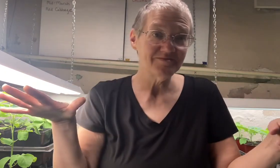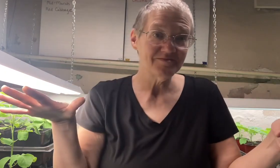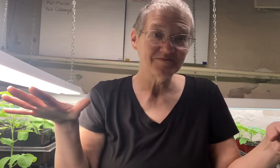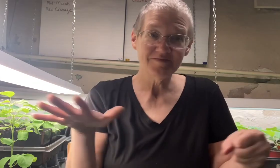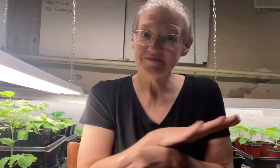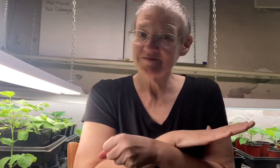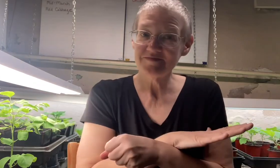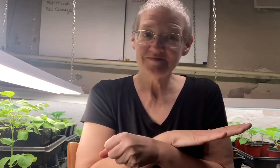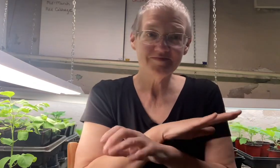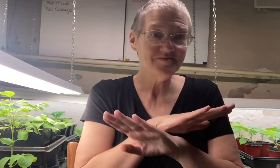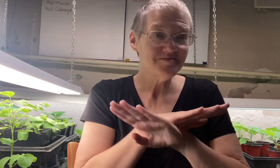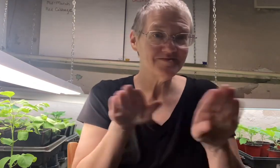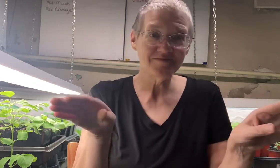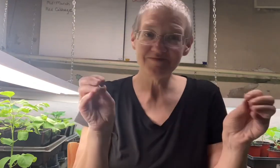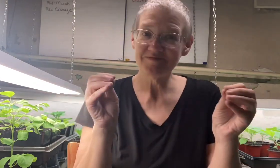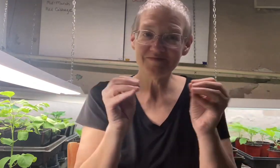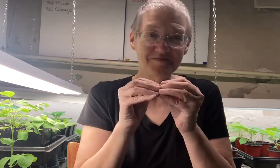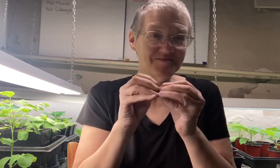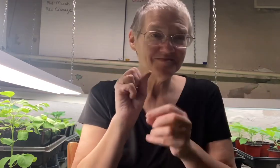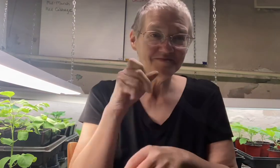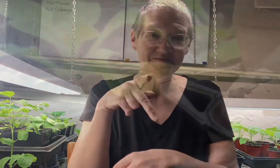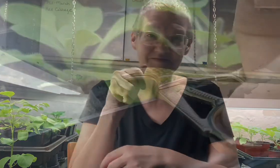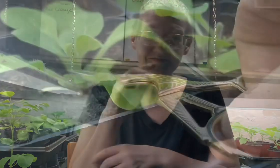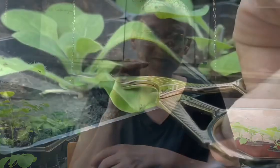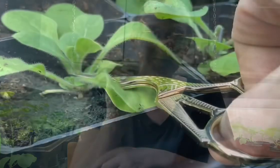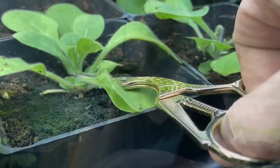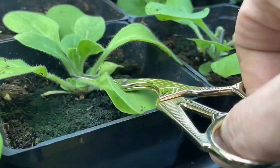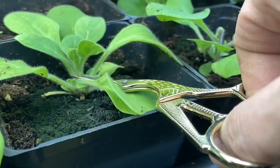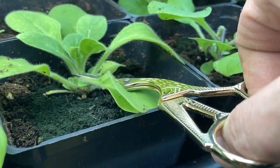is full. I don't have any more space.